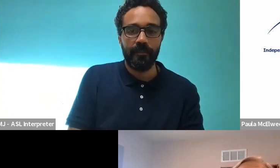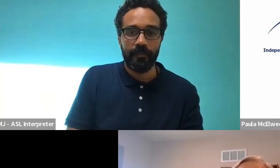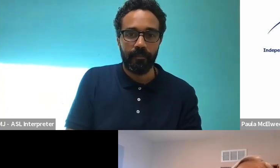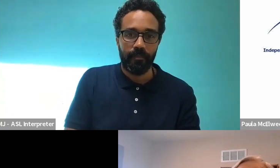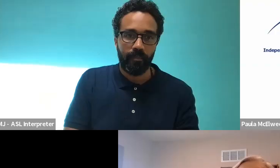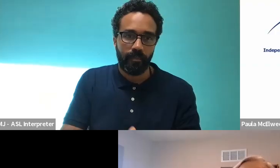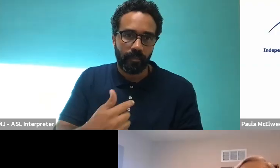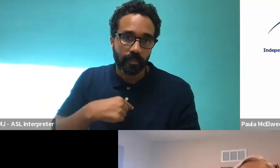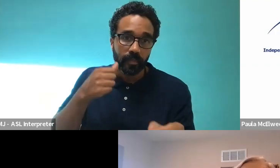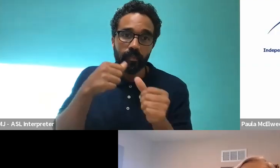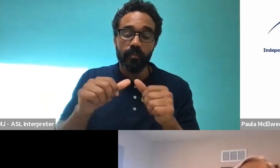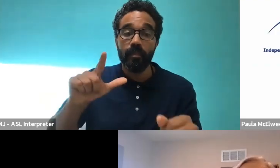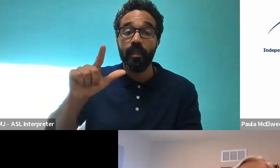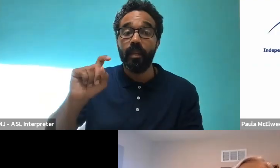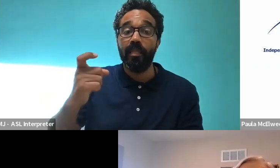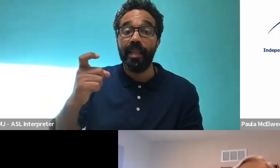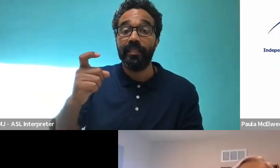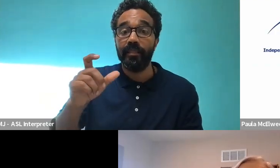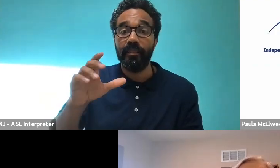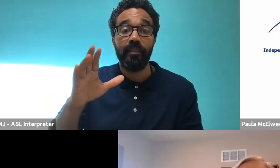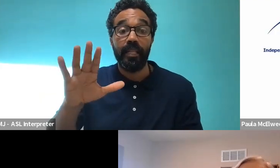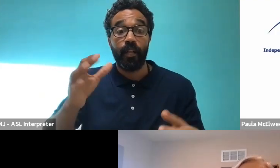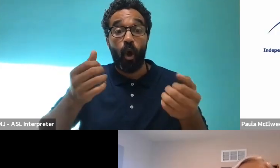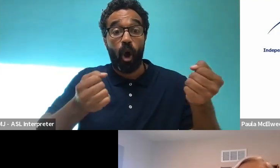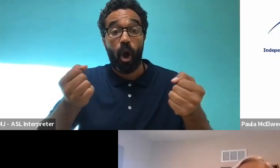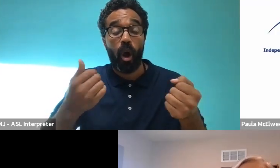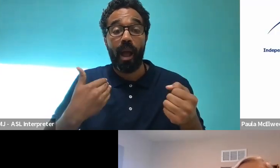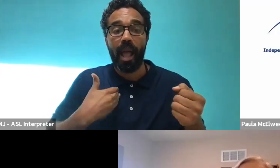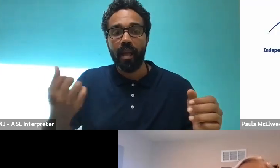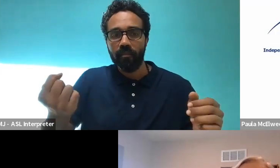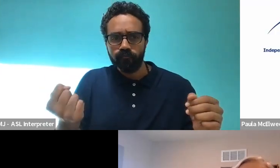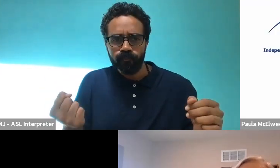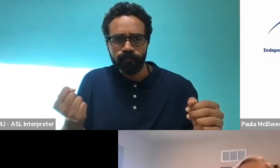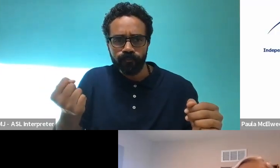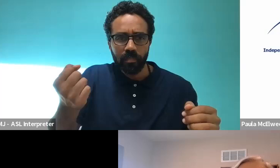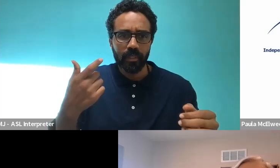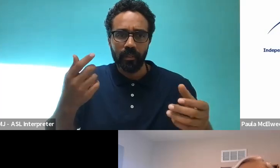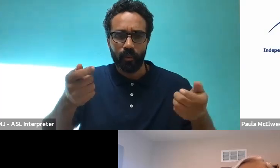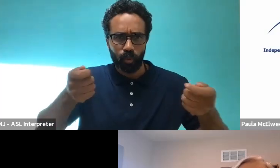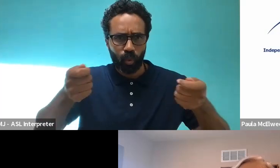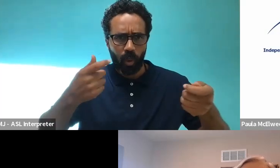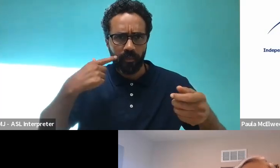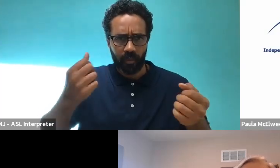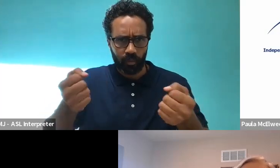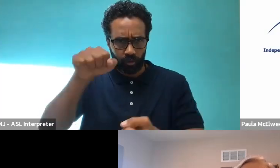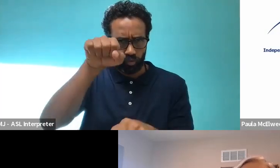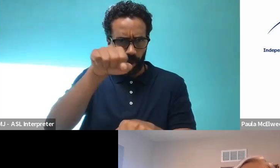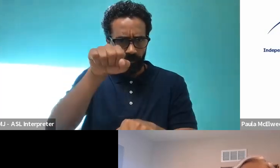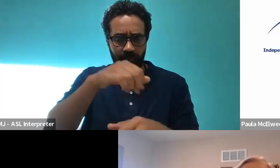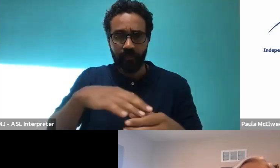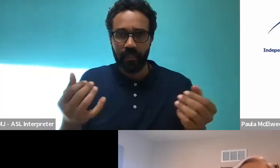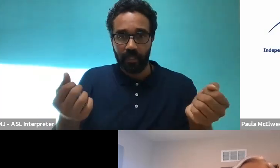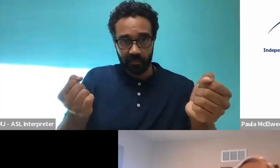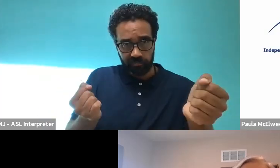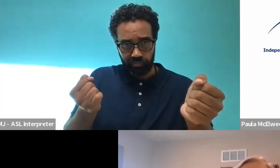Lex, his hand controls went out on his car when they were a ways out from getting here, and